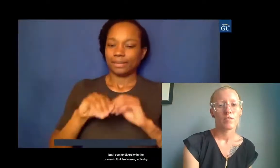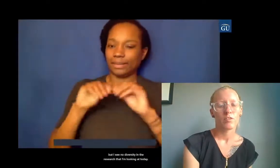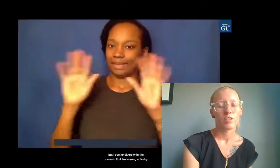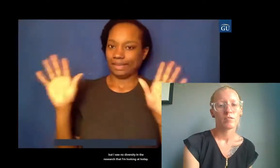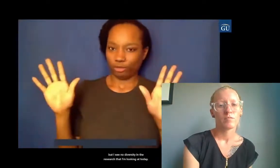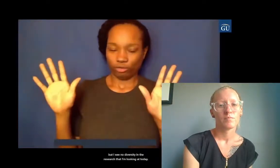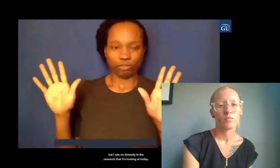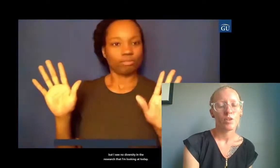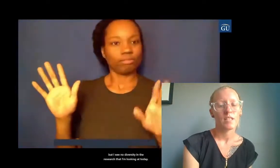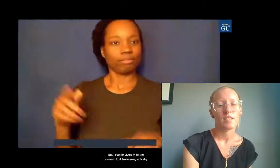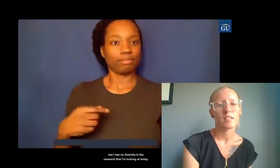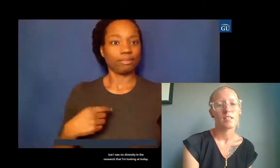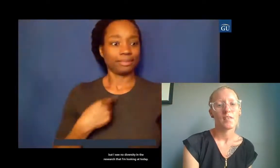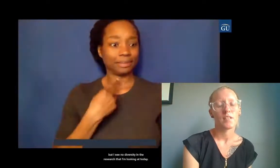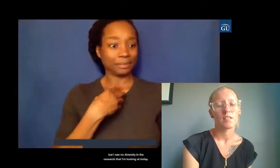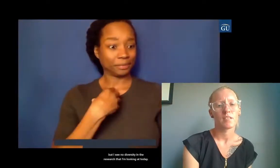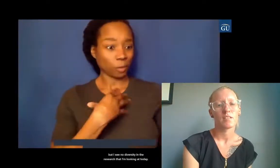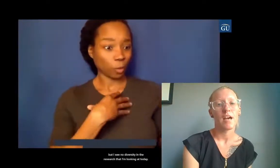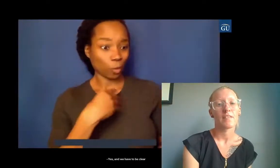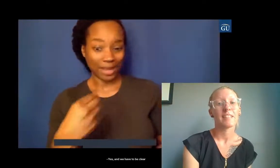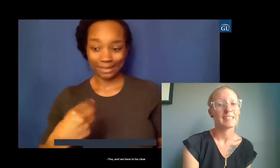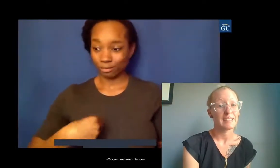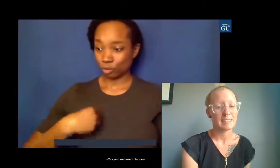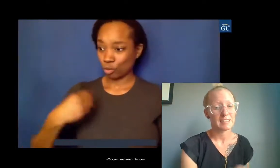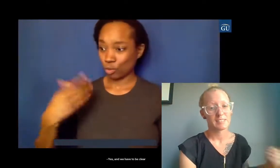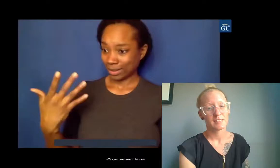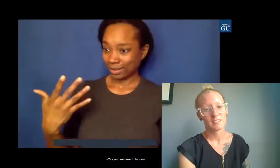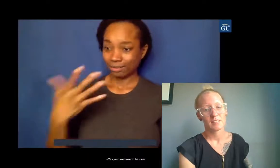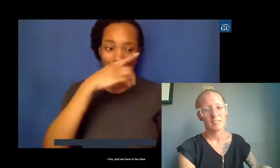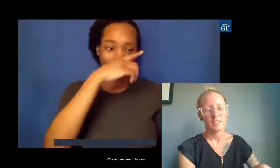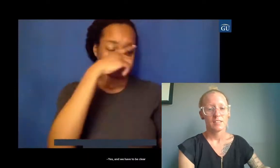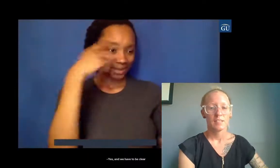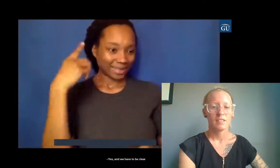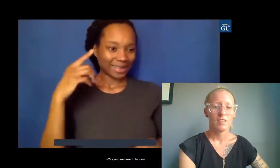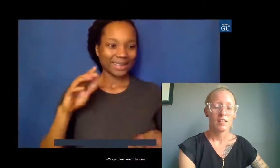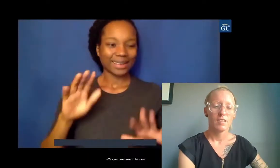and from different races and ethnicities.